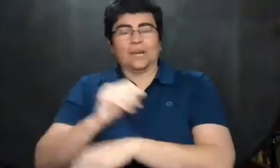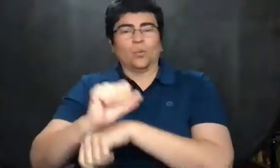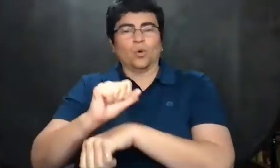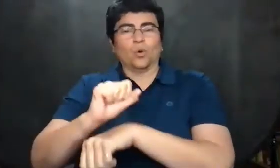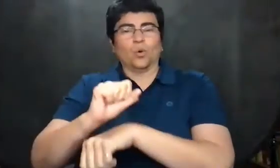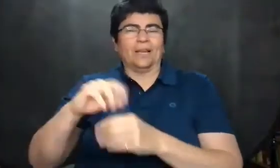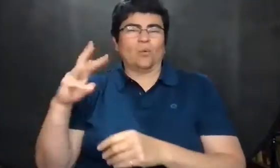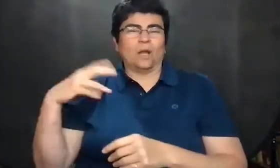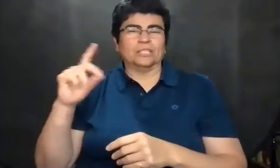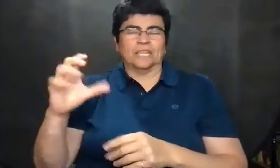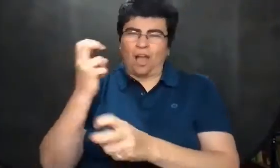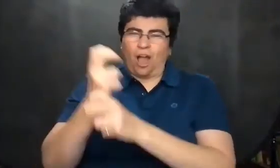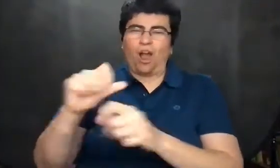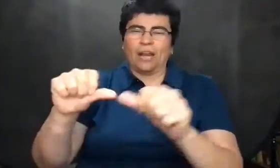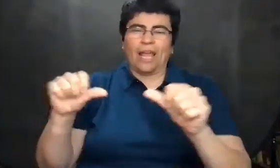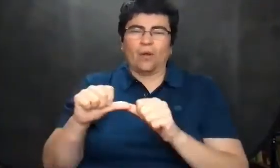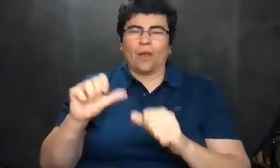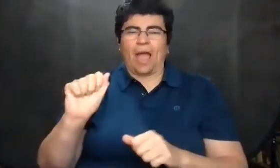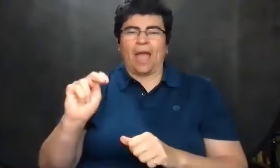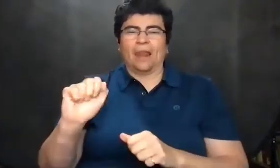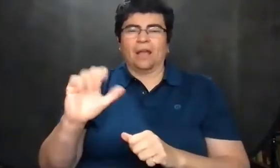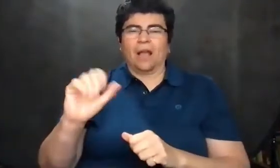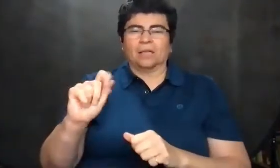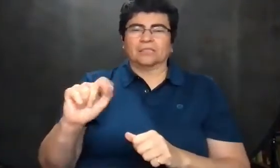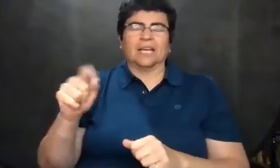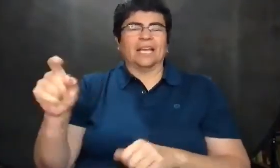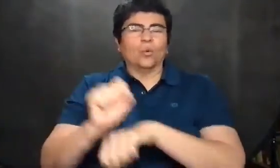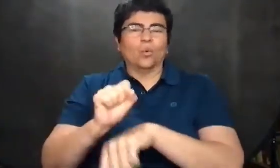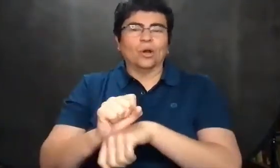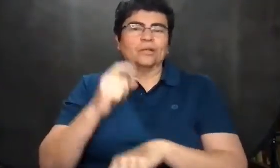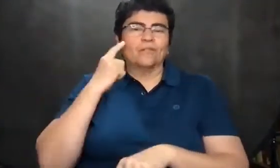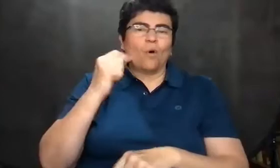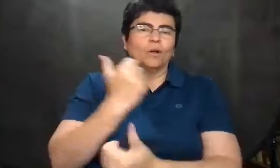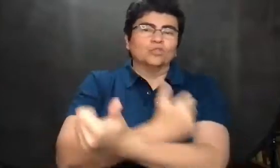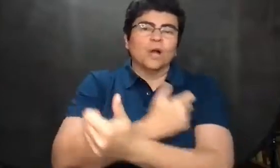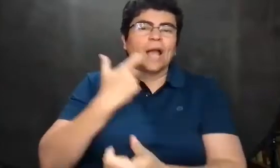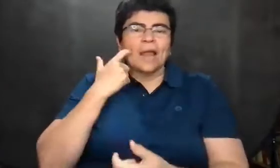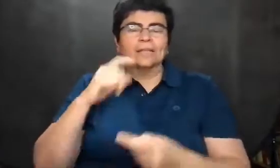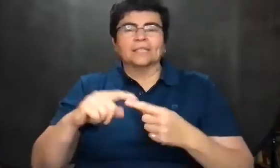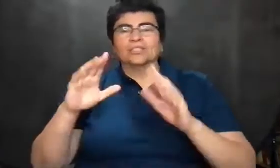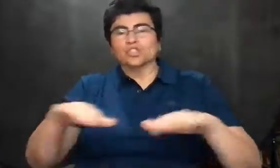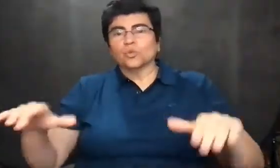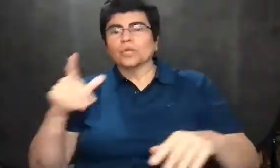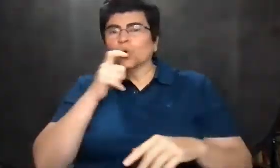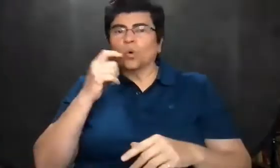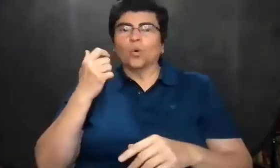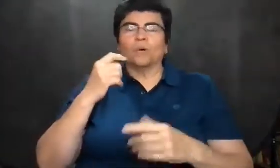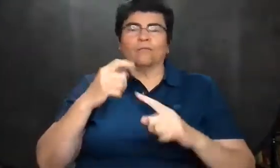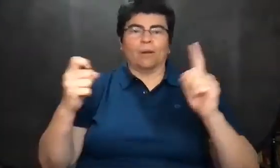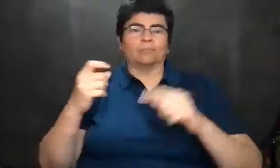area of Washington. And he worked with drug addicts and kids that were children of drug addicts. And they loved